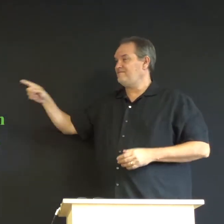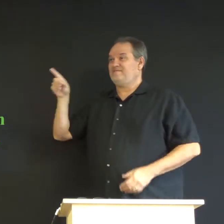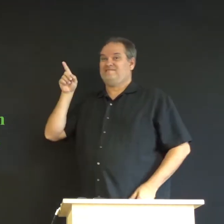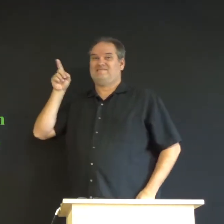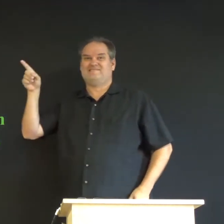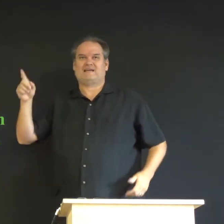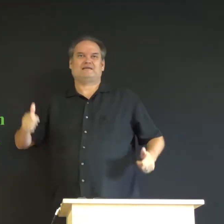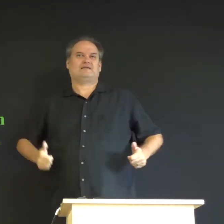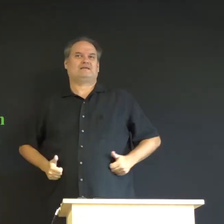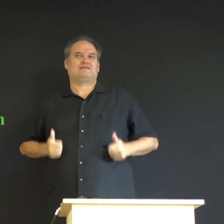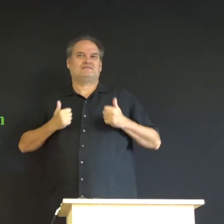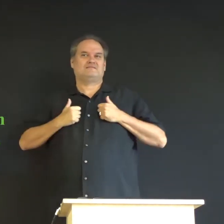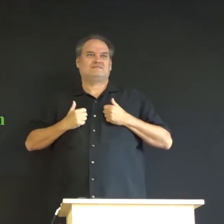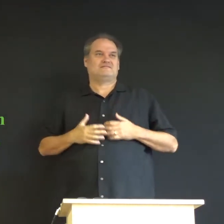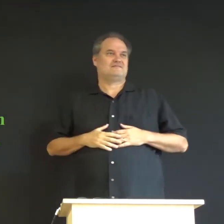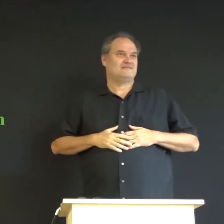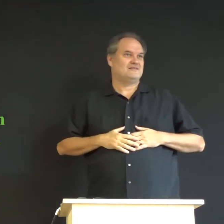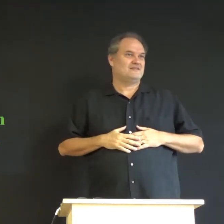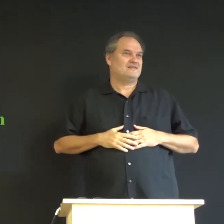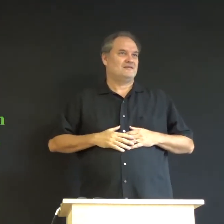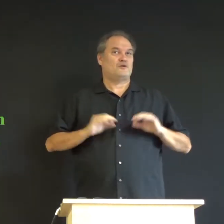an equal power with God.